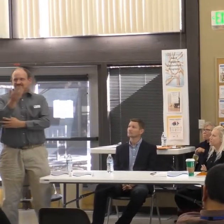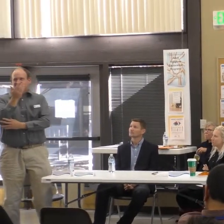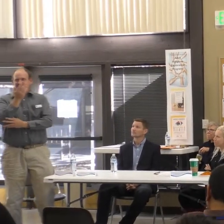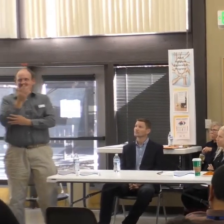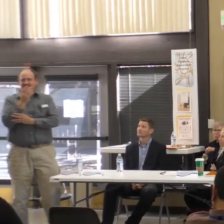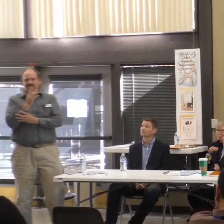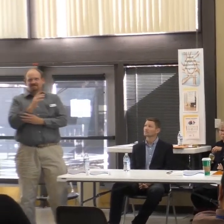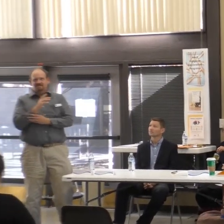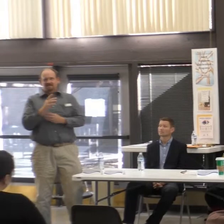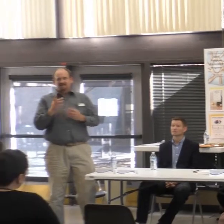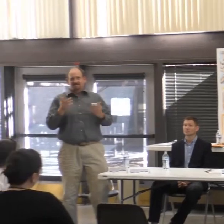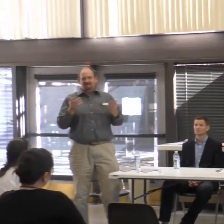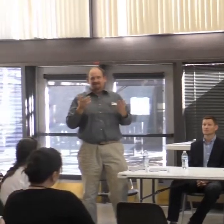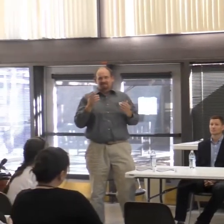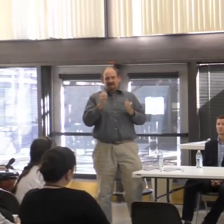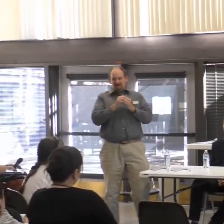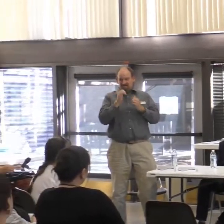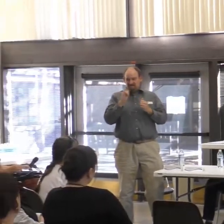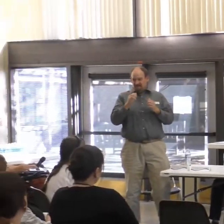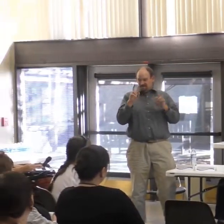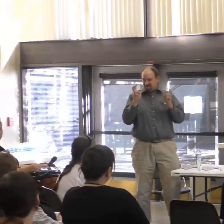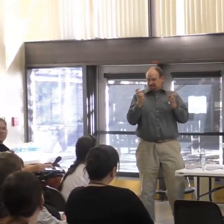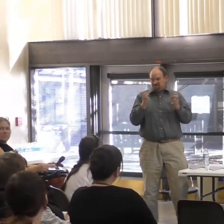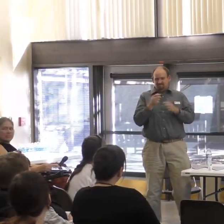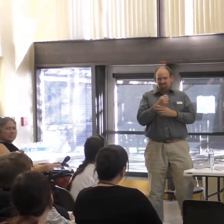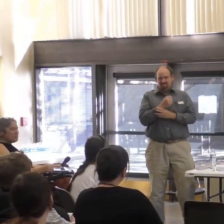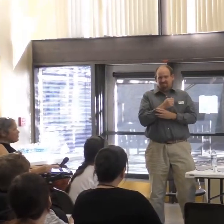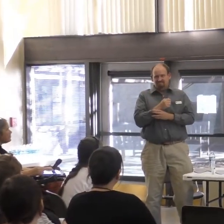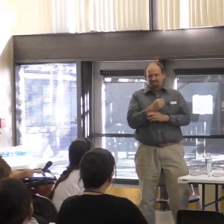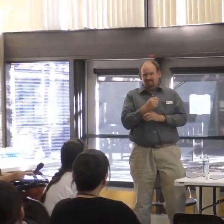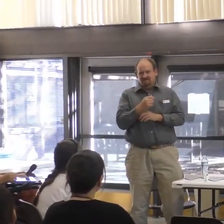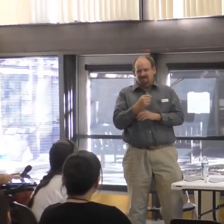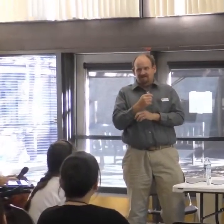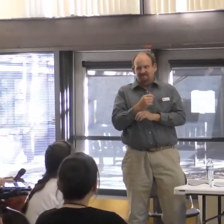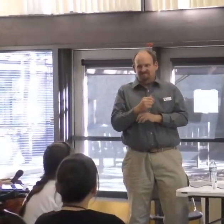Sure. All right, yes, I'd be glad to do so.